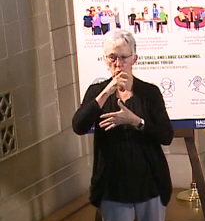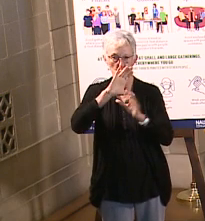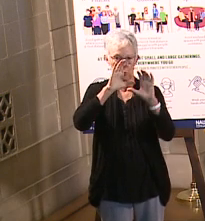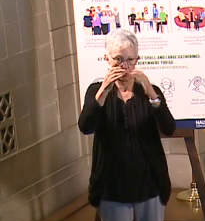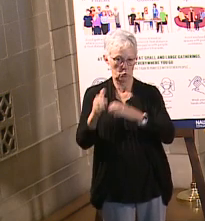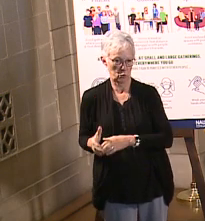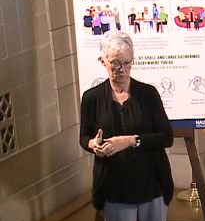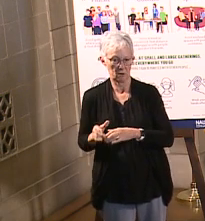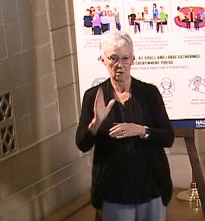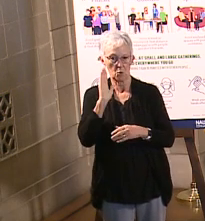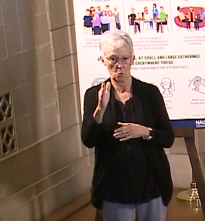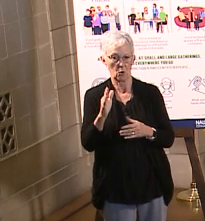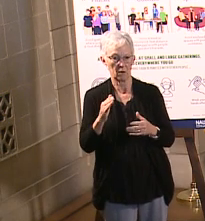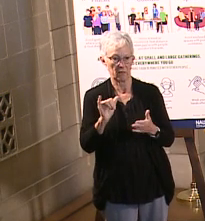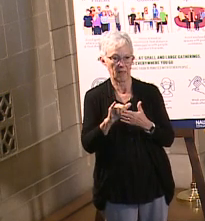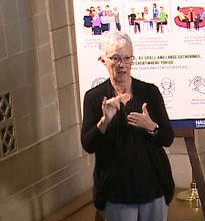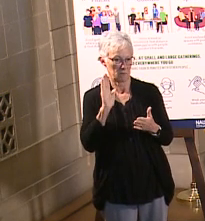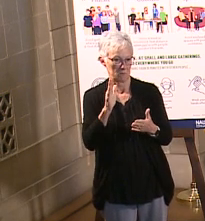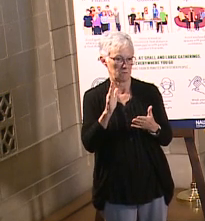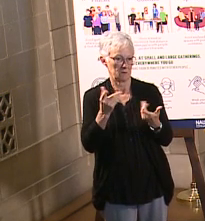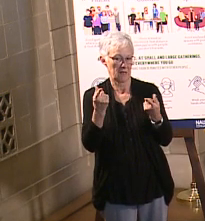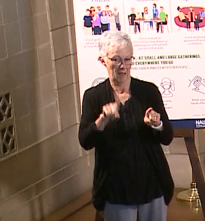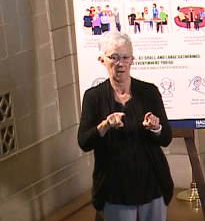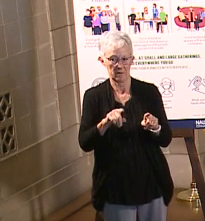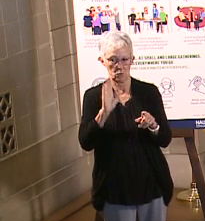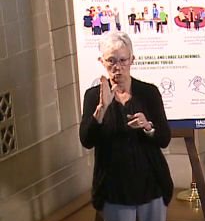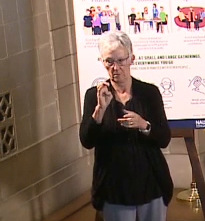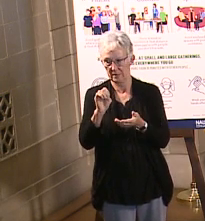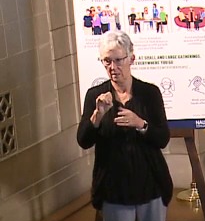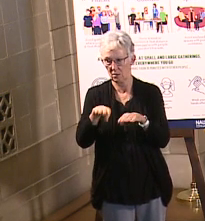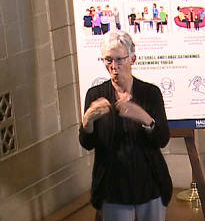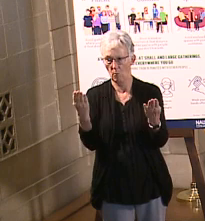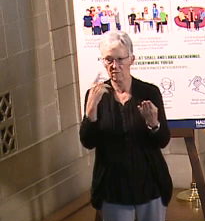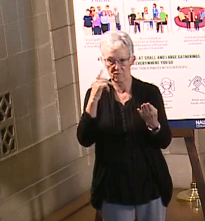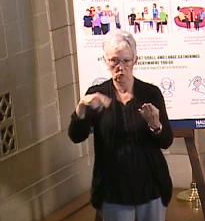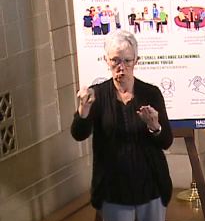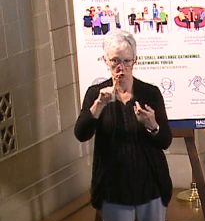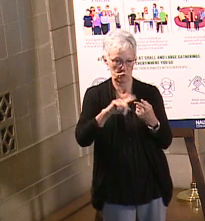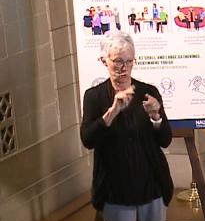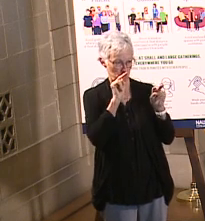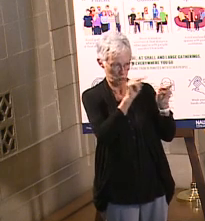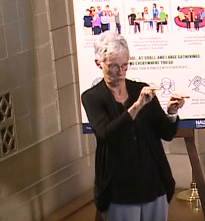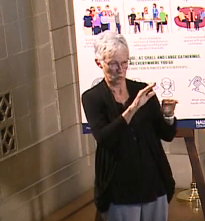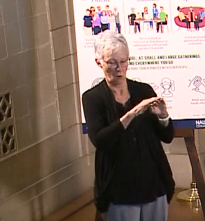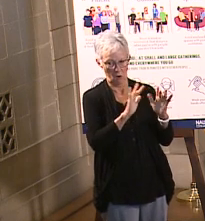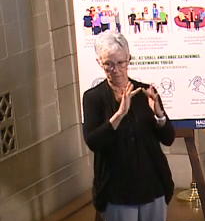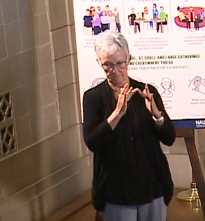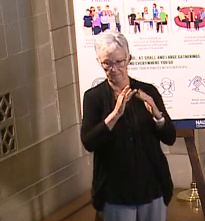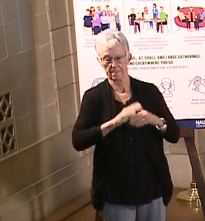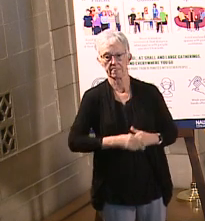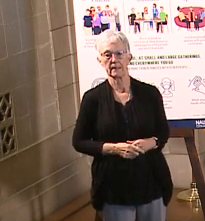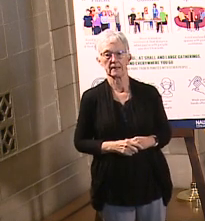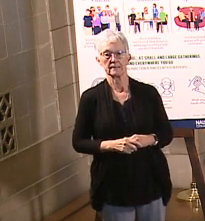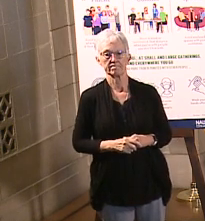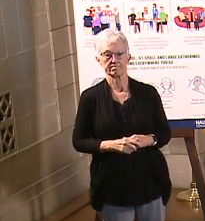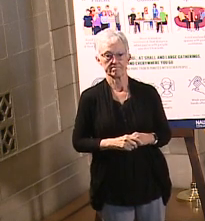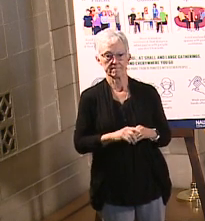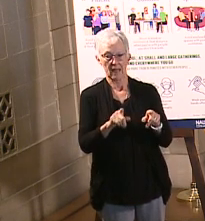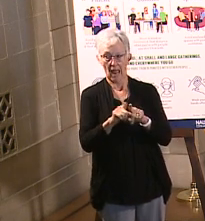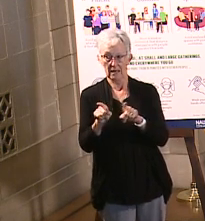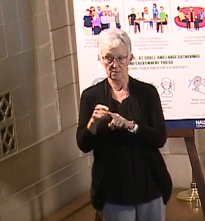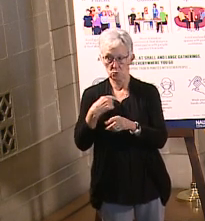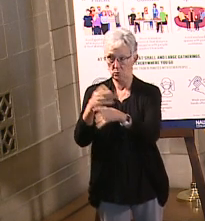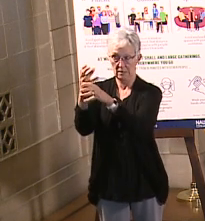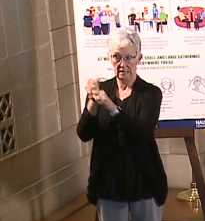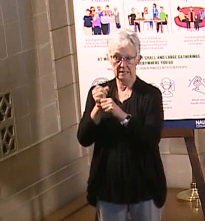Immunization Practices, which is ACIP. As COVID-19 vaccine supply increases, more Nebraskans will receive the